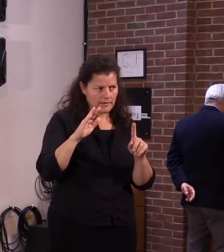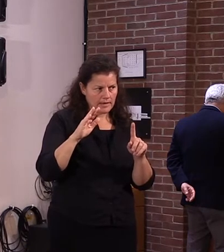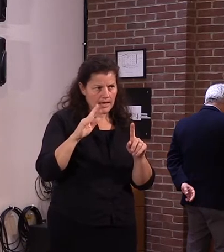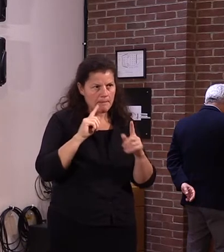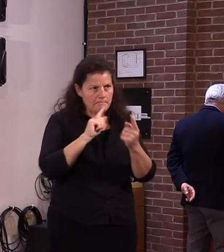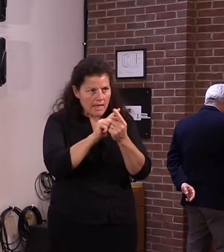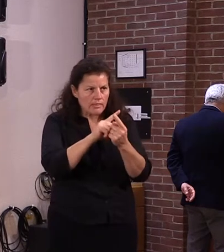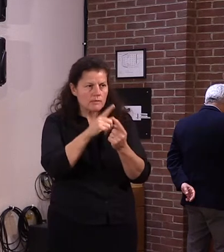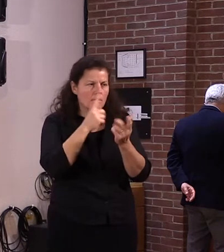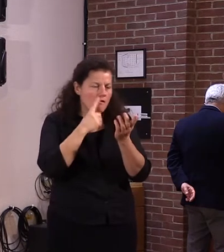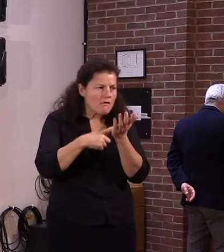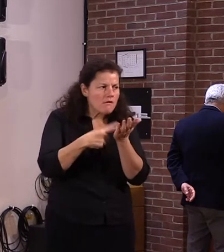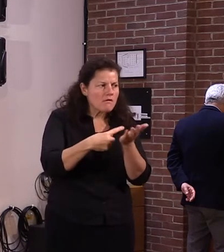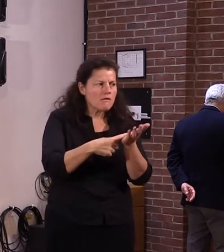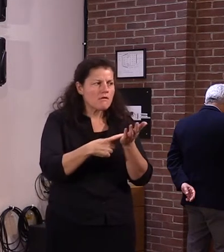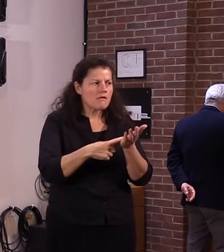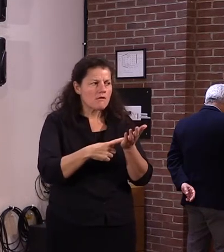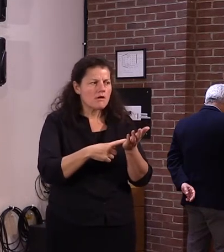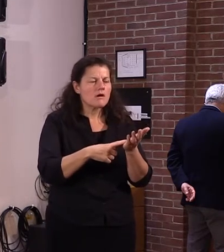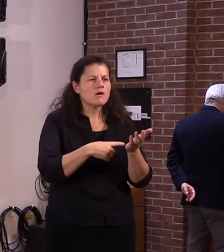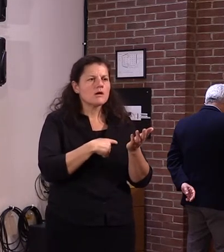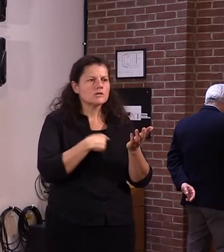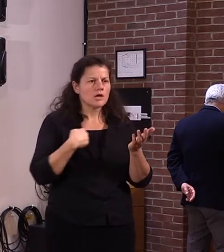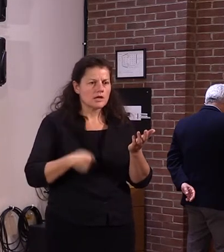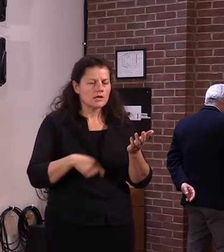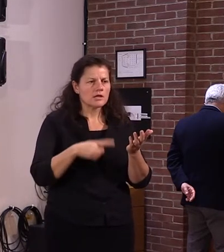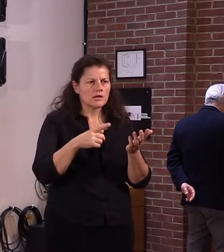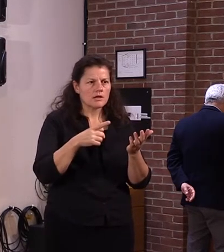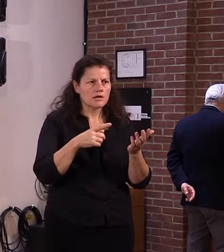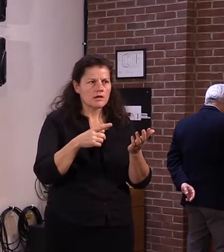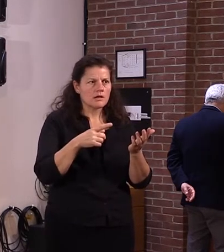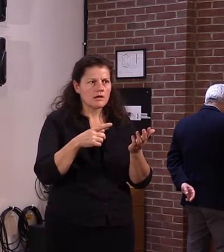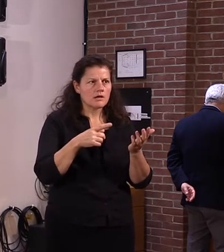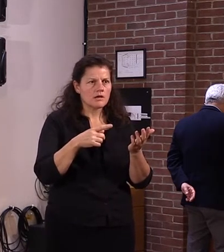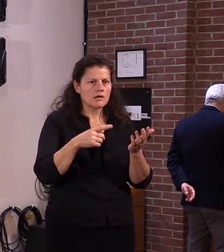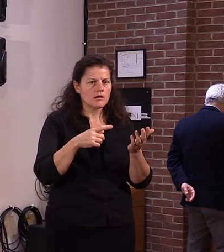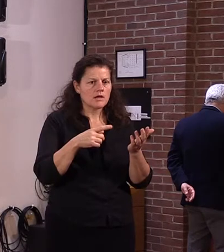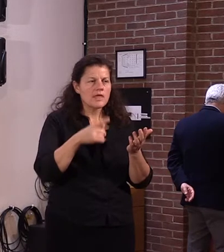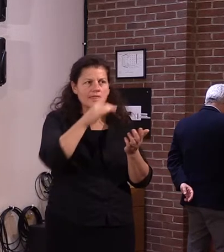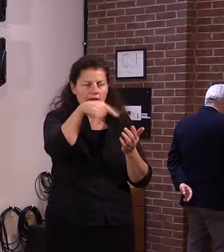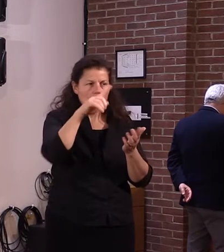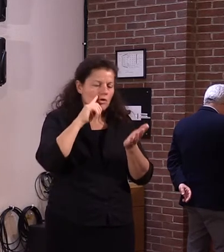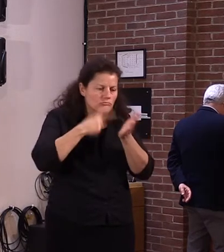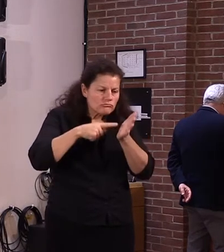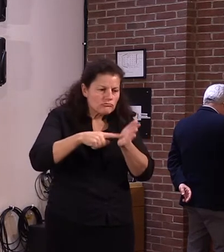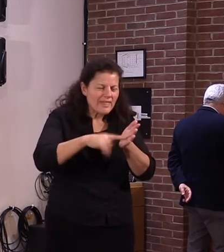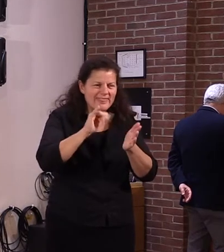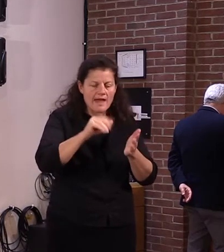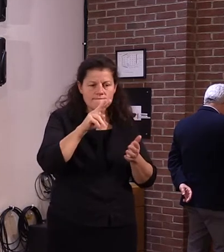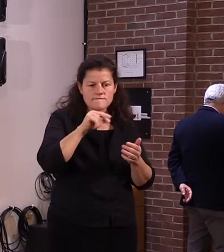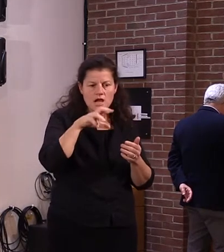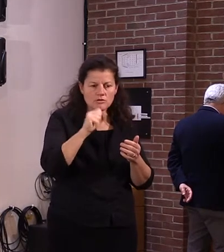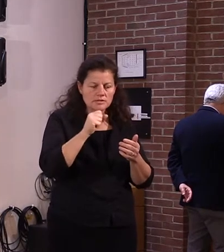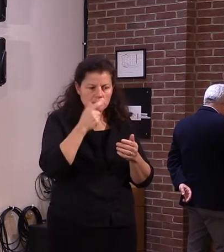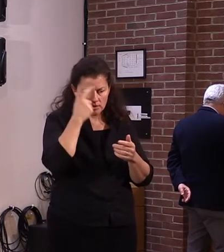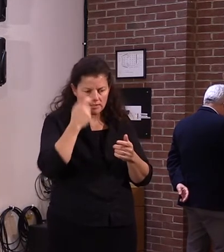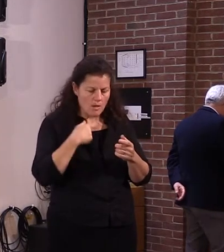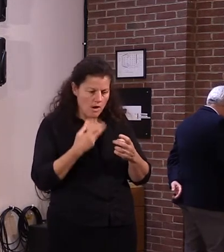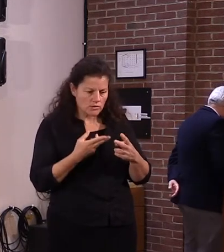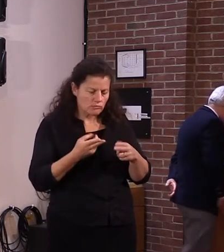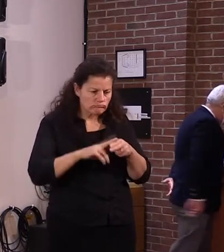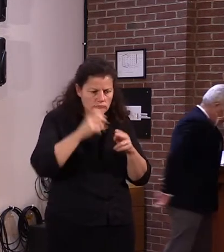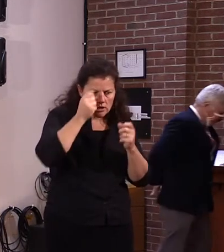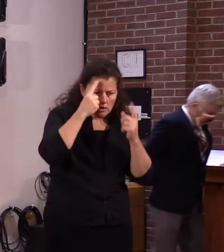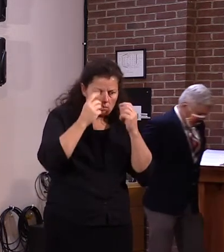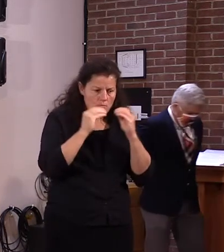And this included gain of function research, which is actually gain of function, meaning they're making it